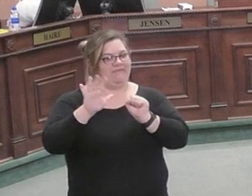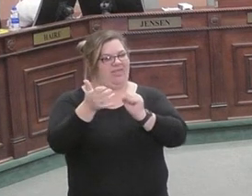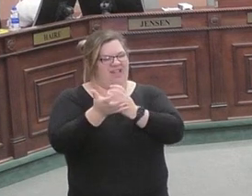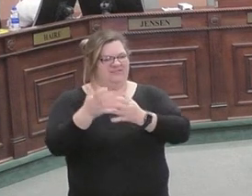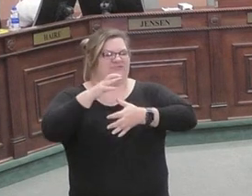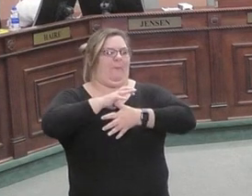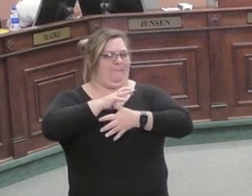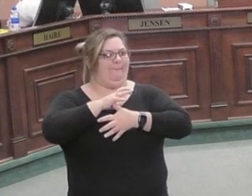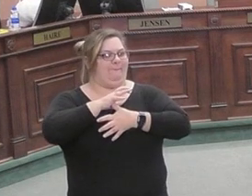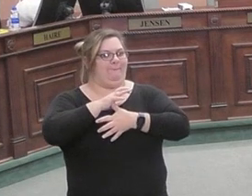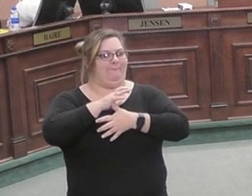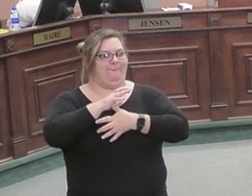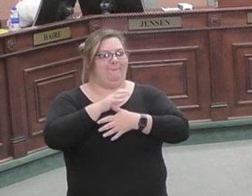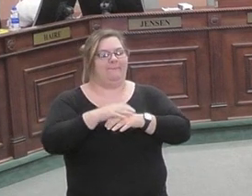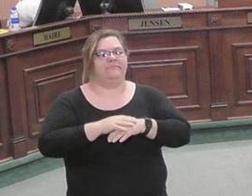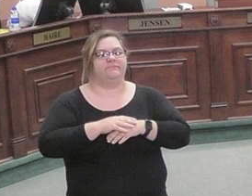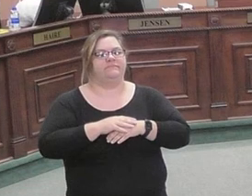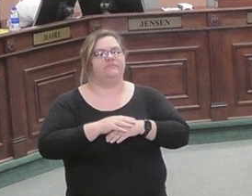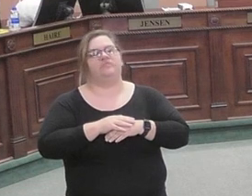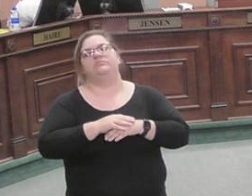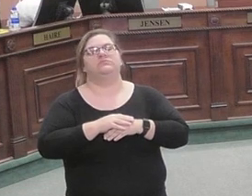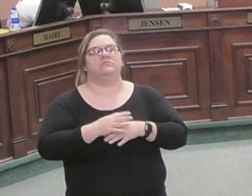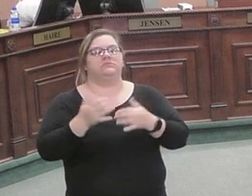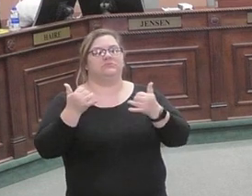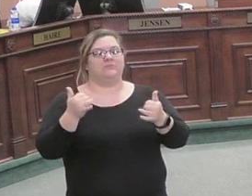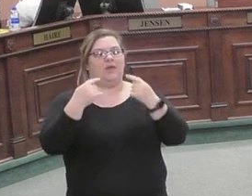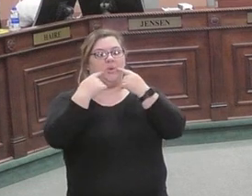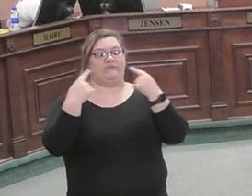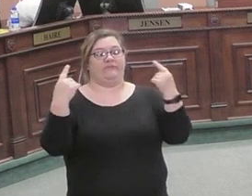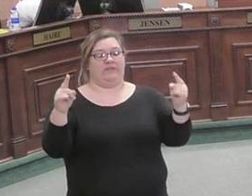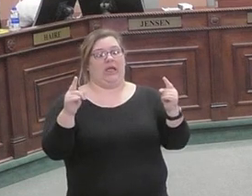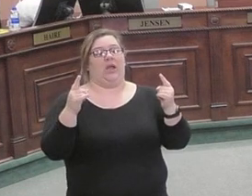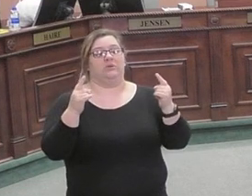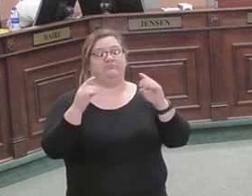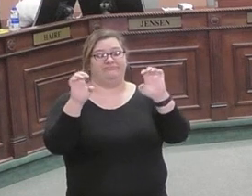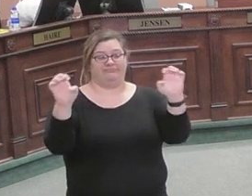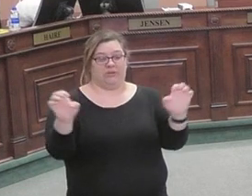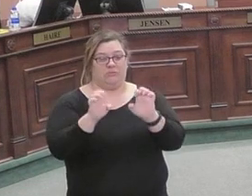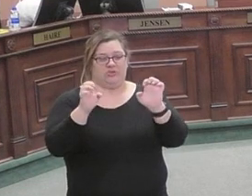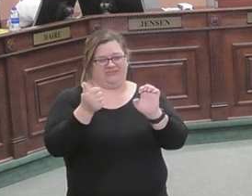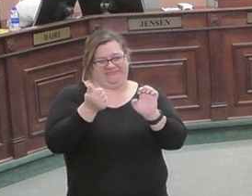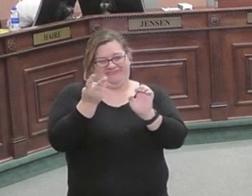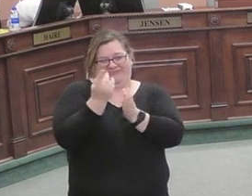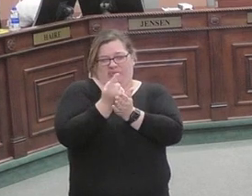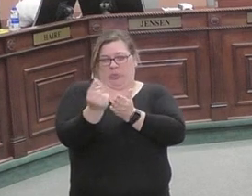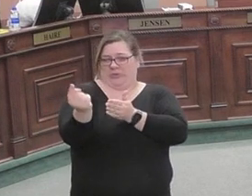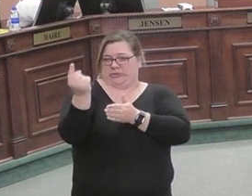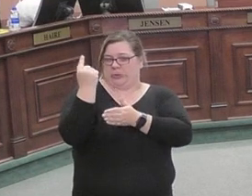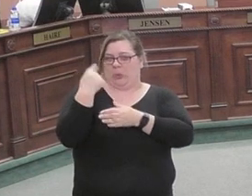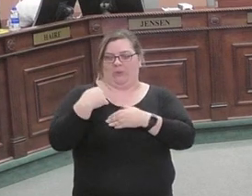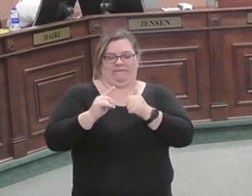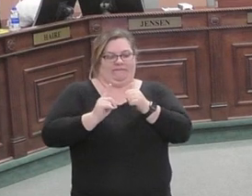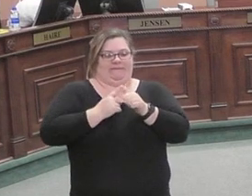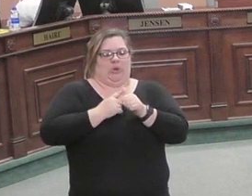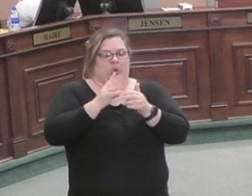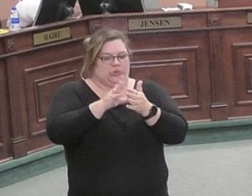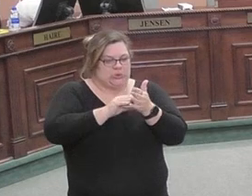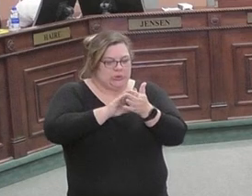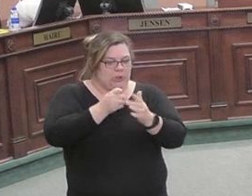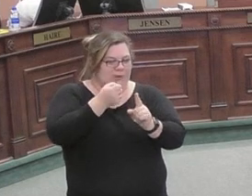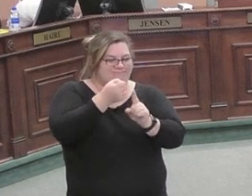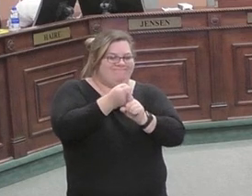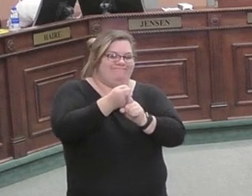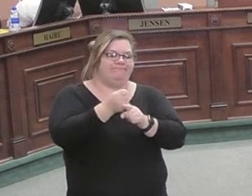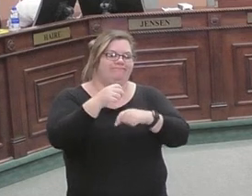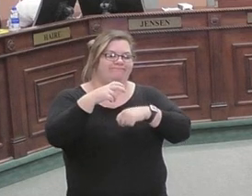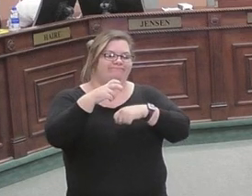that being said, declared a state of emergency several weeks ago when we first learned about the